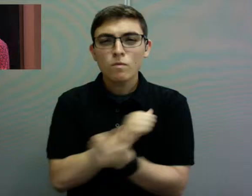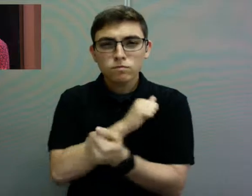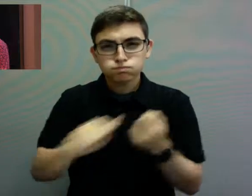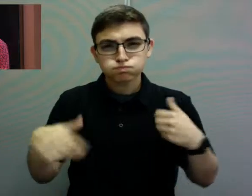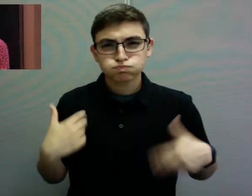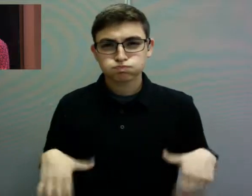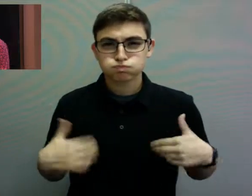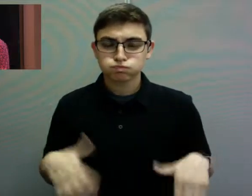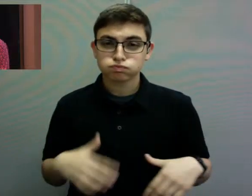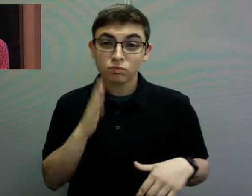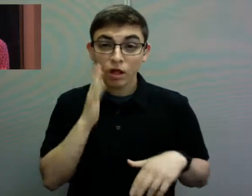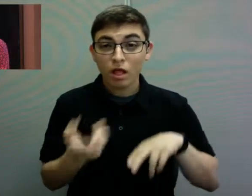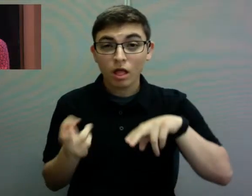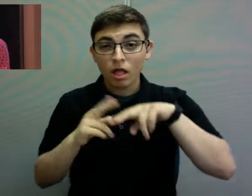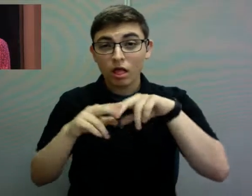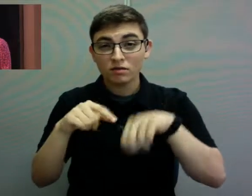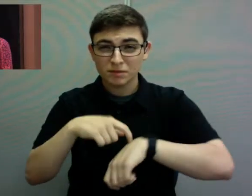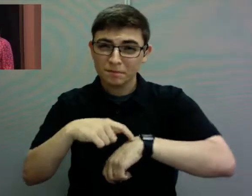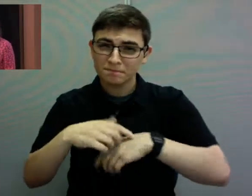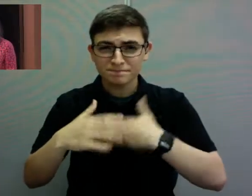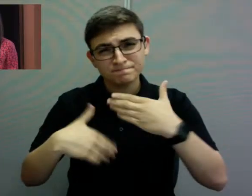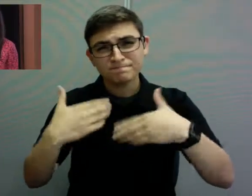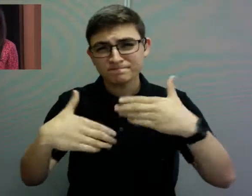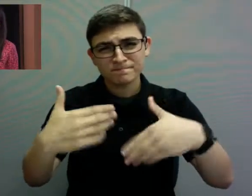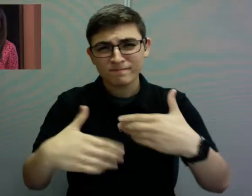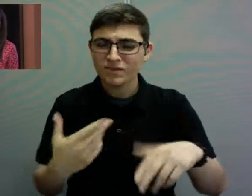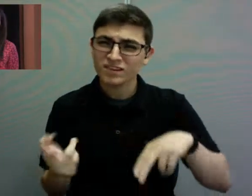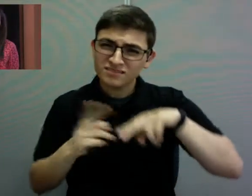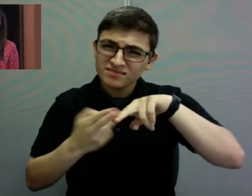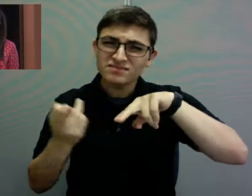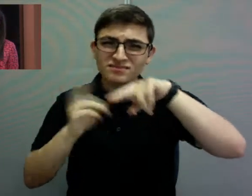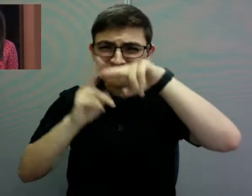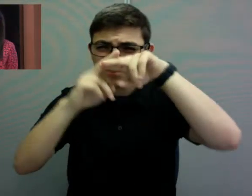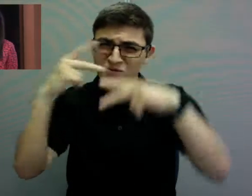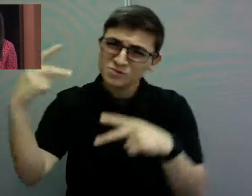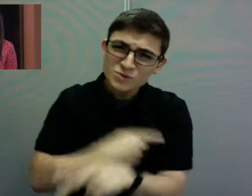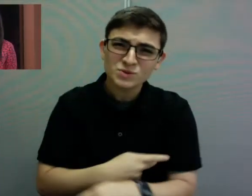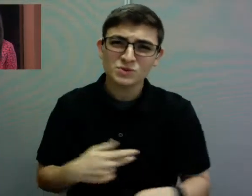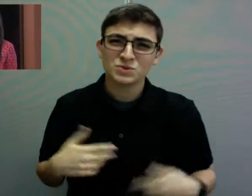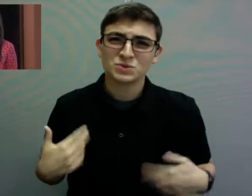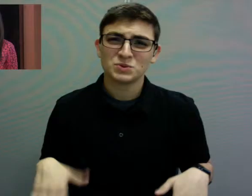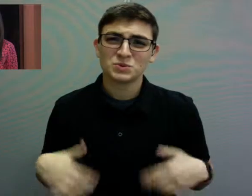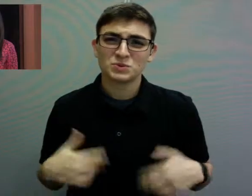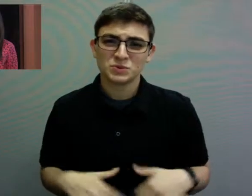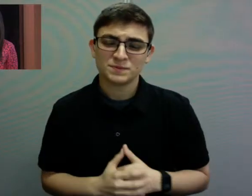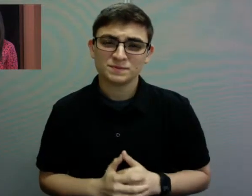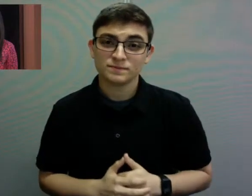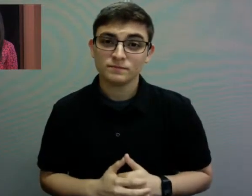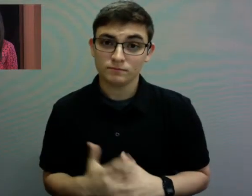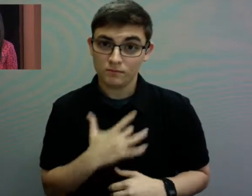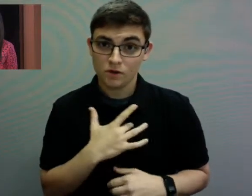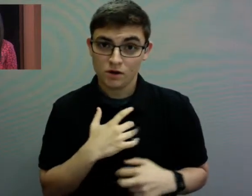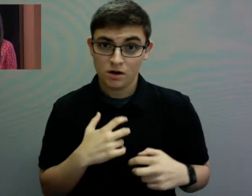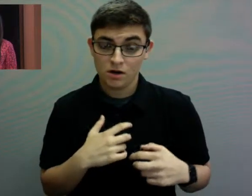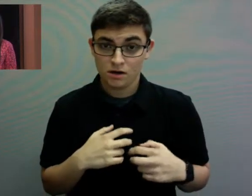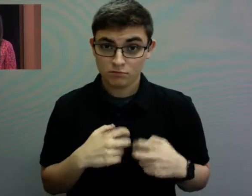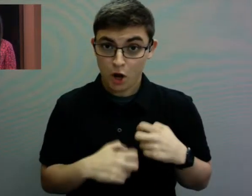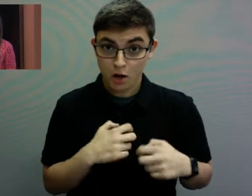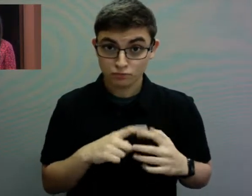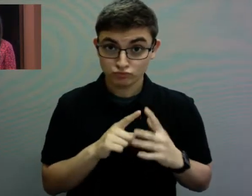as developing over years, they've done new research now, and they've found that heart disease actually starts when